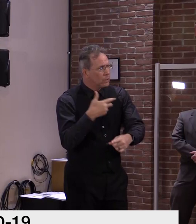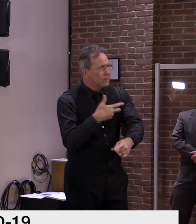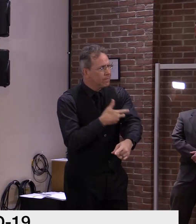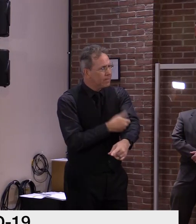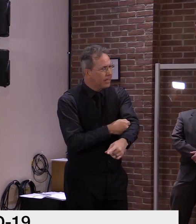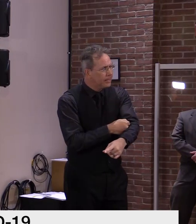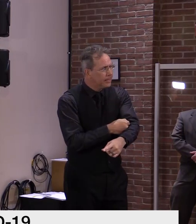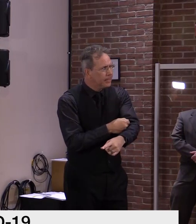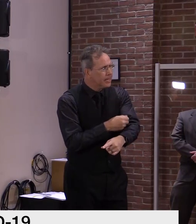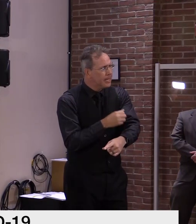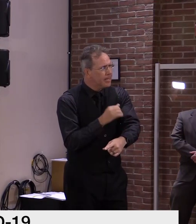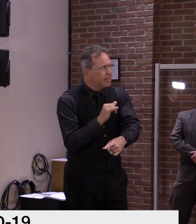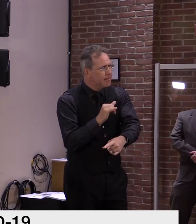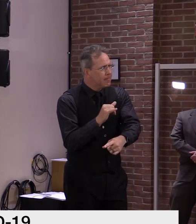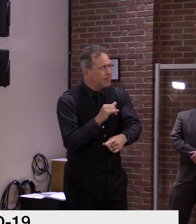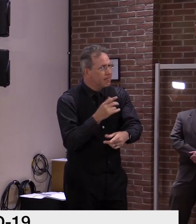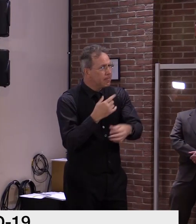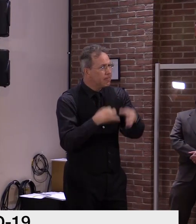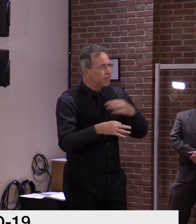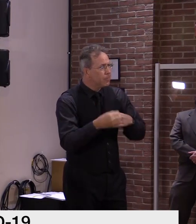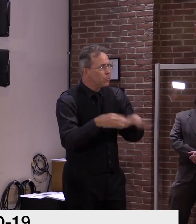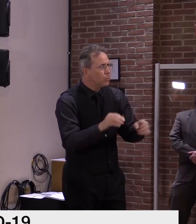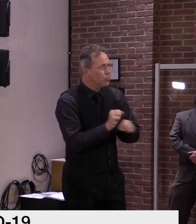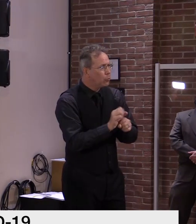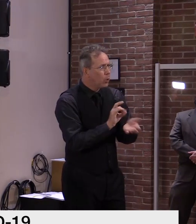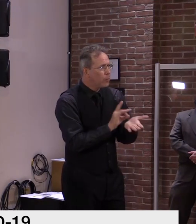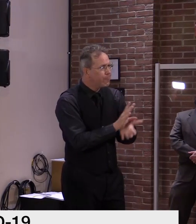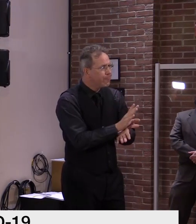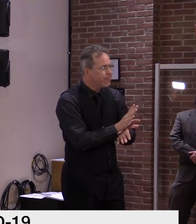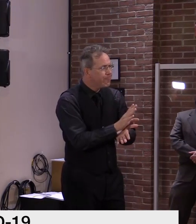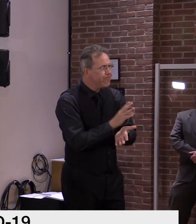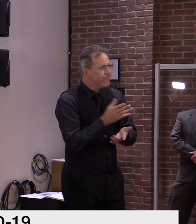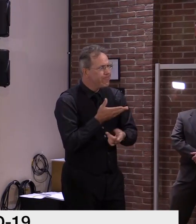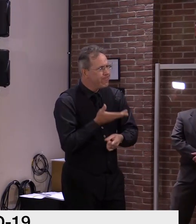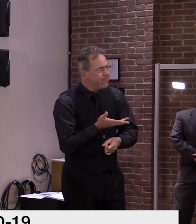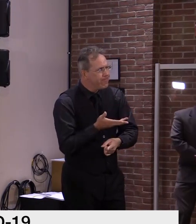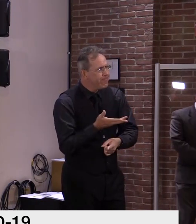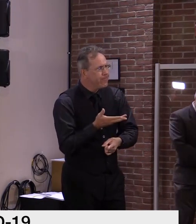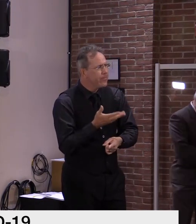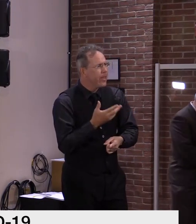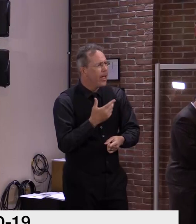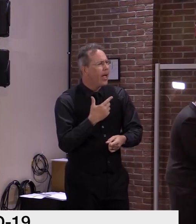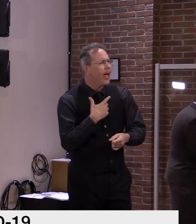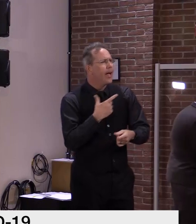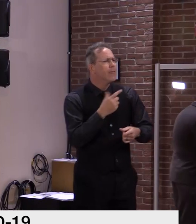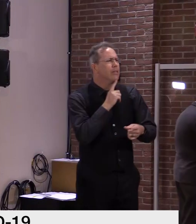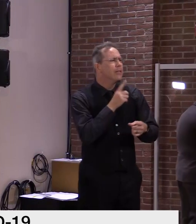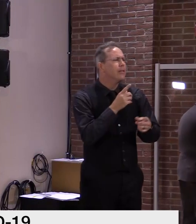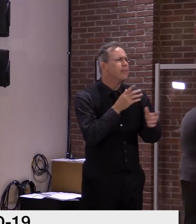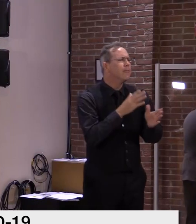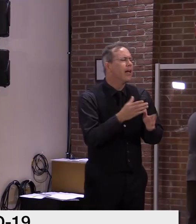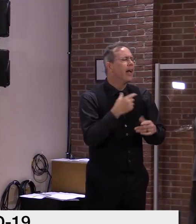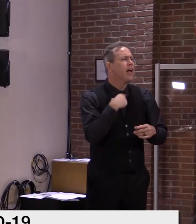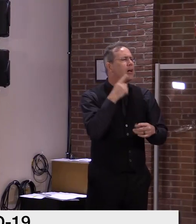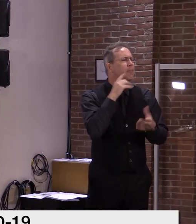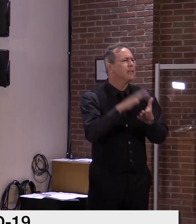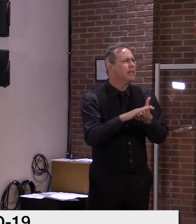way, but again, I think for new hires and so forth, they might have that